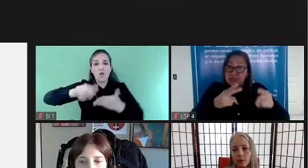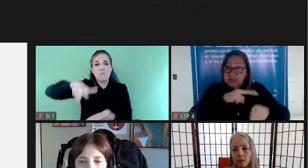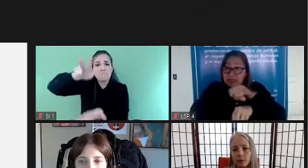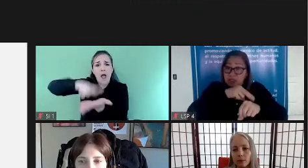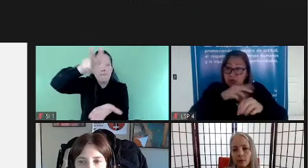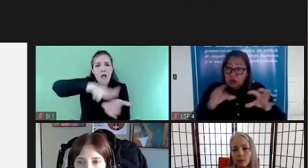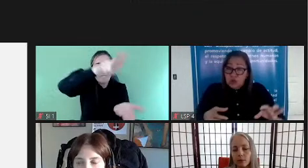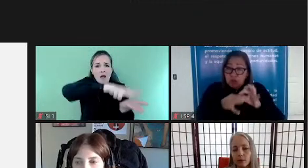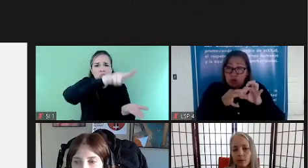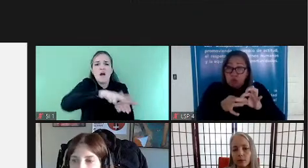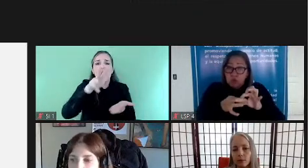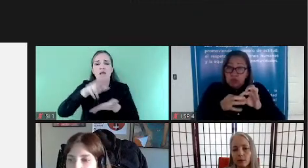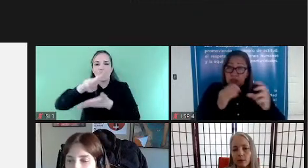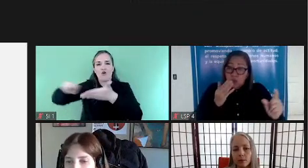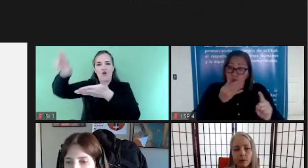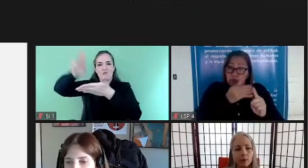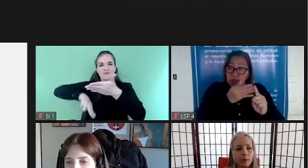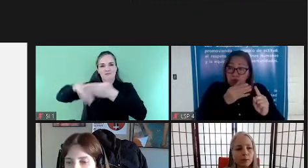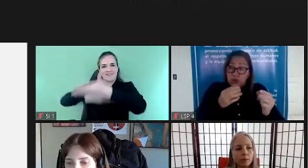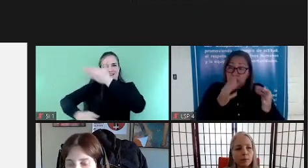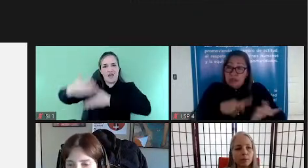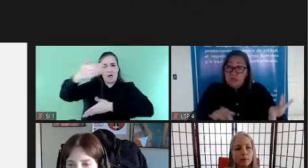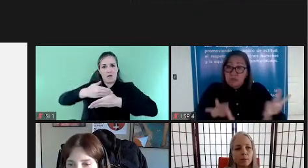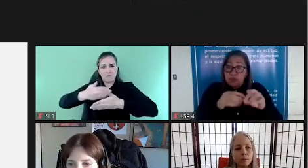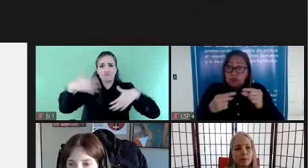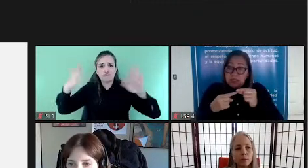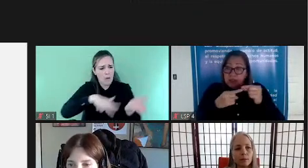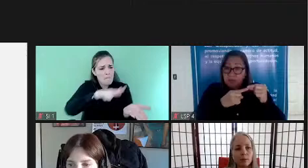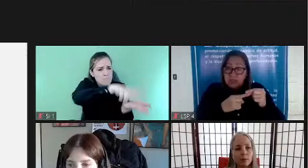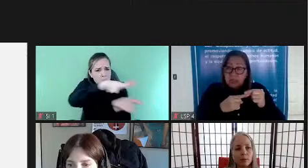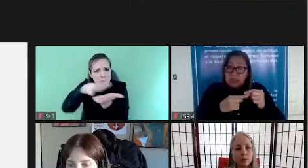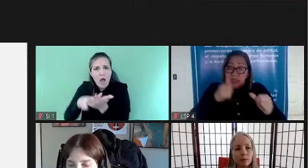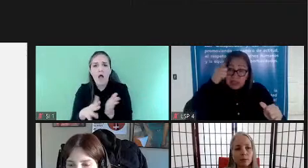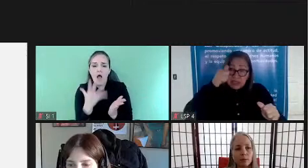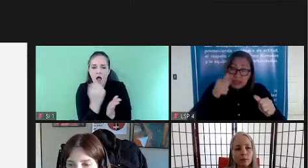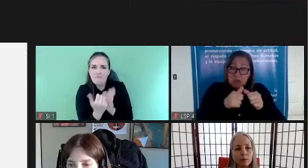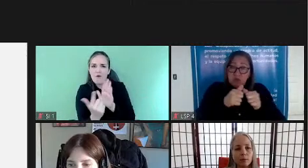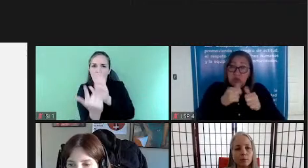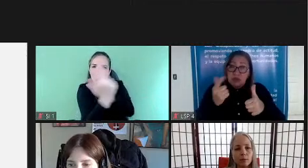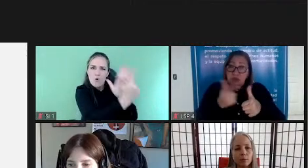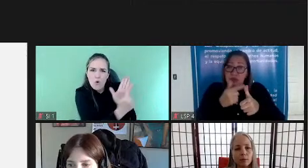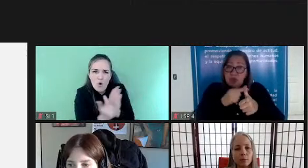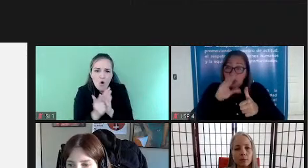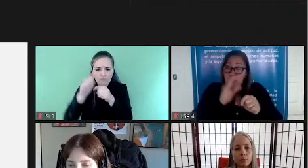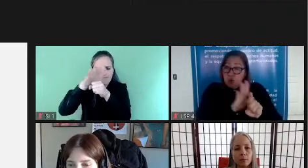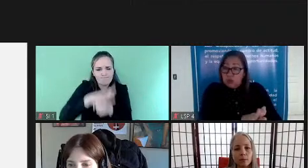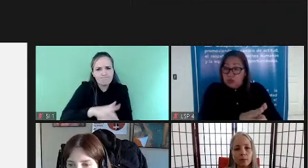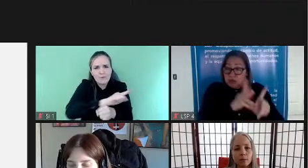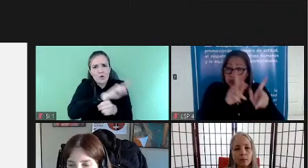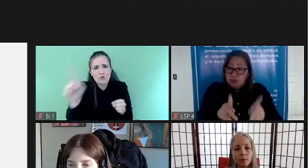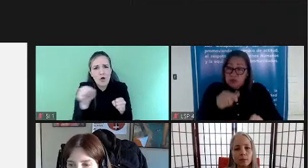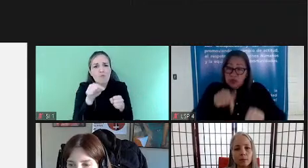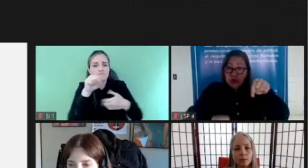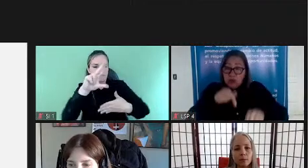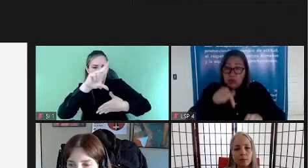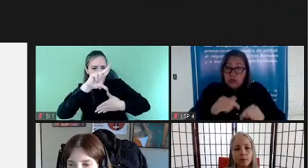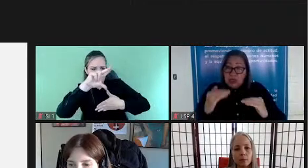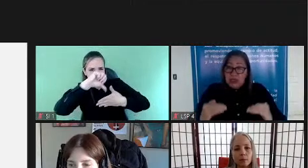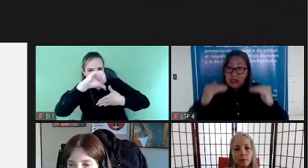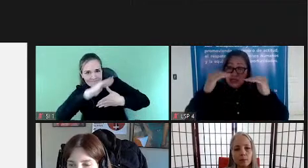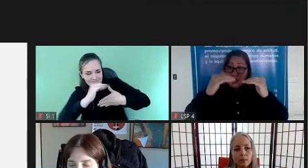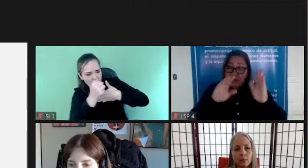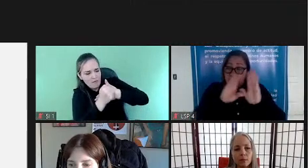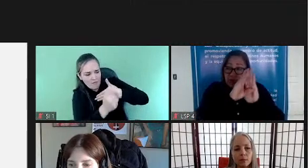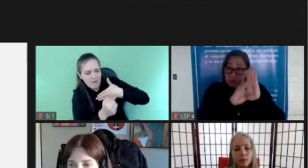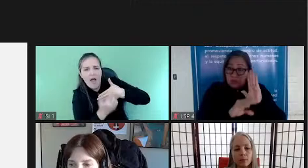convention there is an important level of specialized laws and acknowledgement of the principle of non-discrimination if